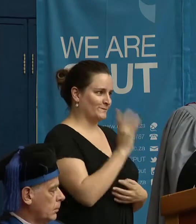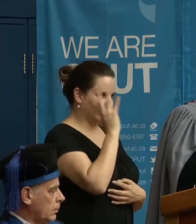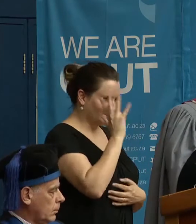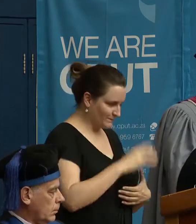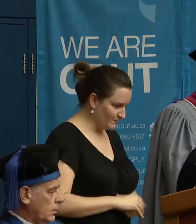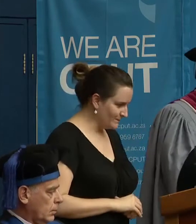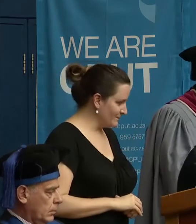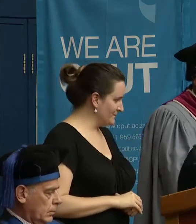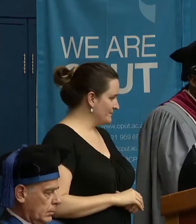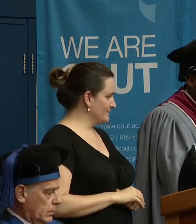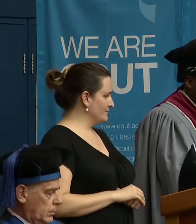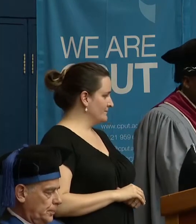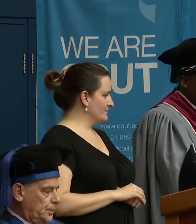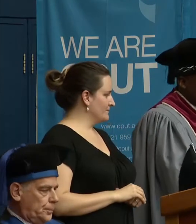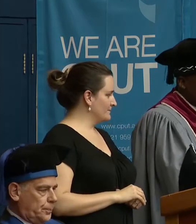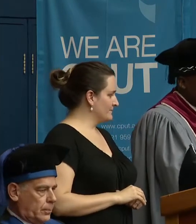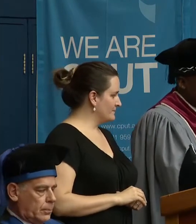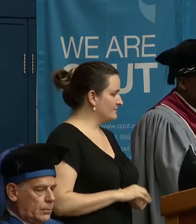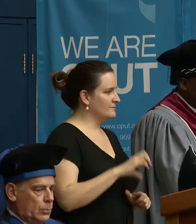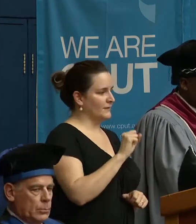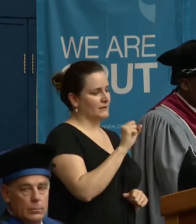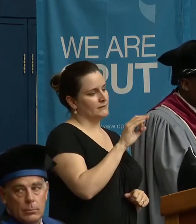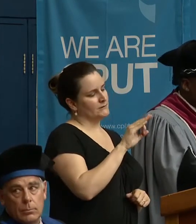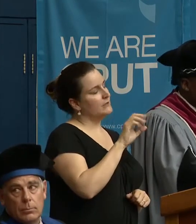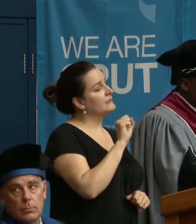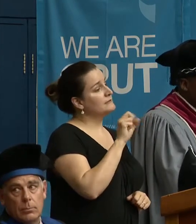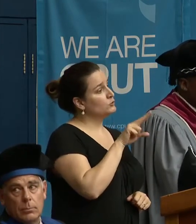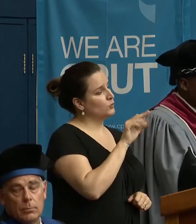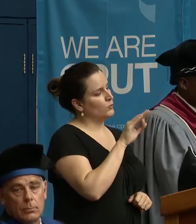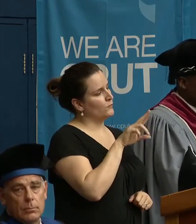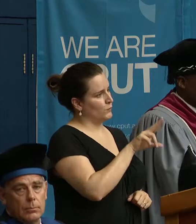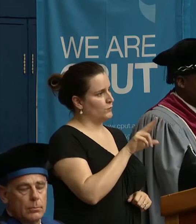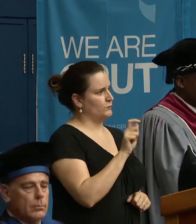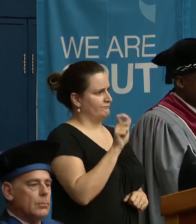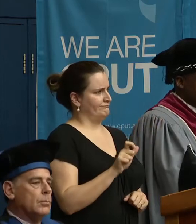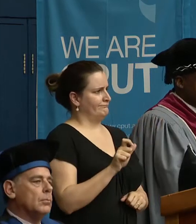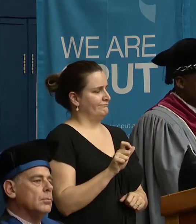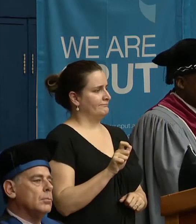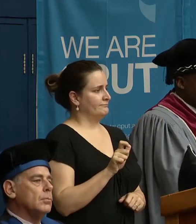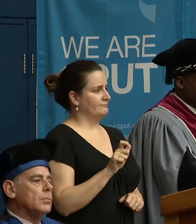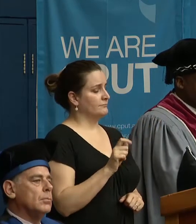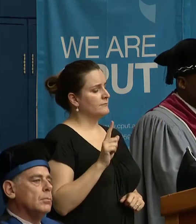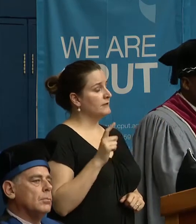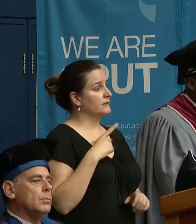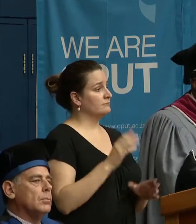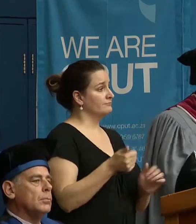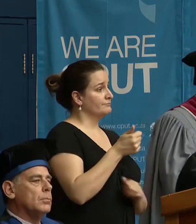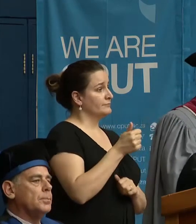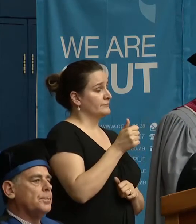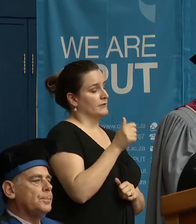afternoon, Mr. Nivesh Suful. Nivesh Suful is the CEO of